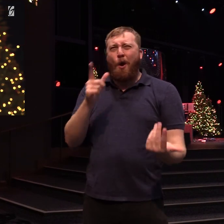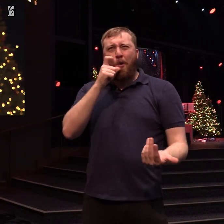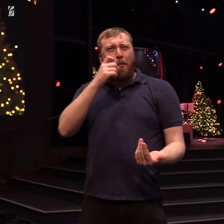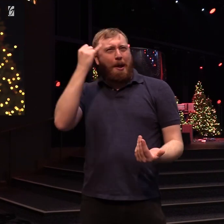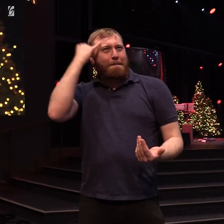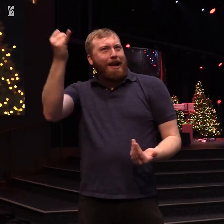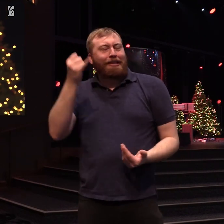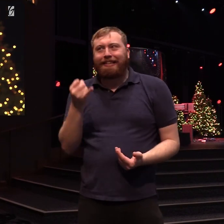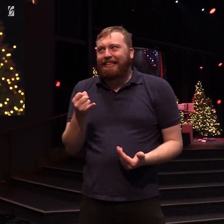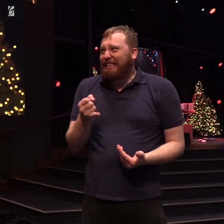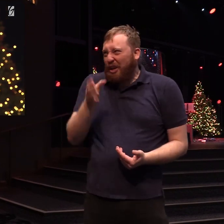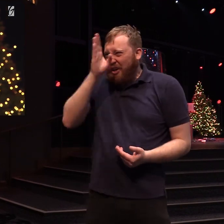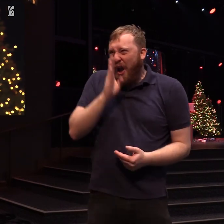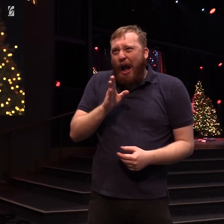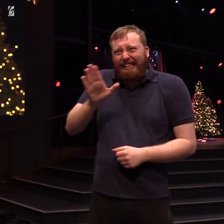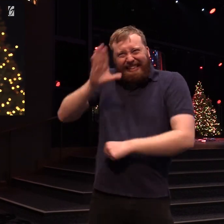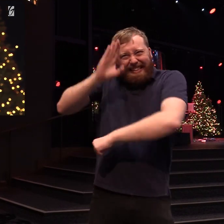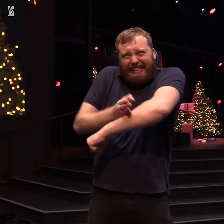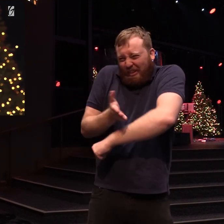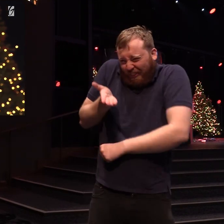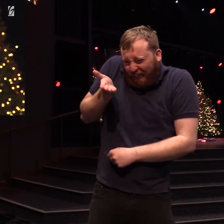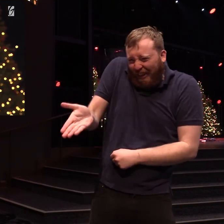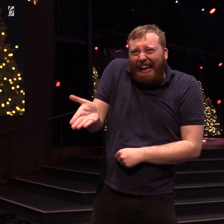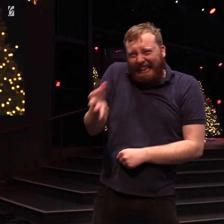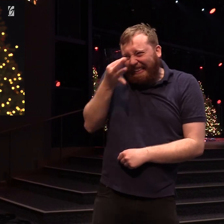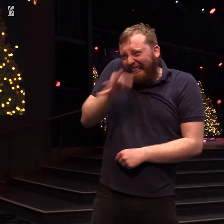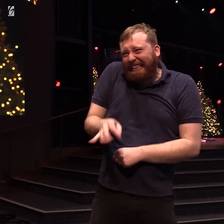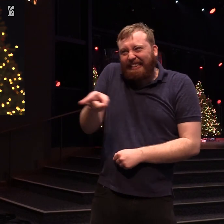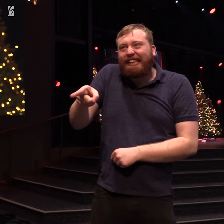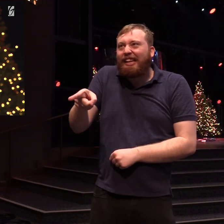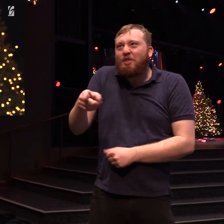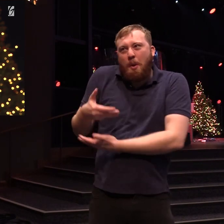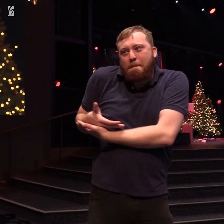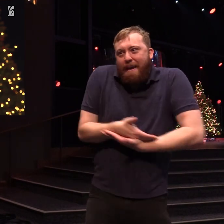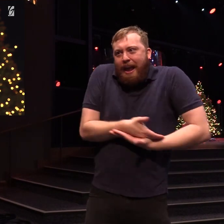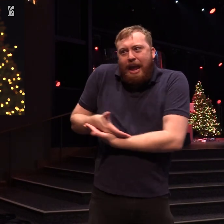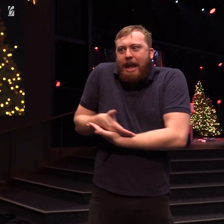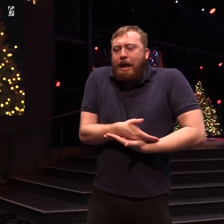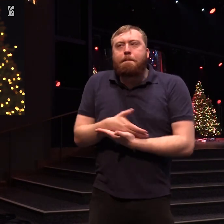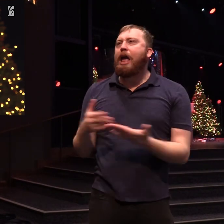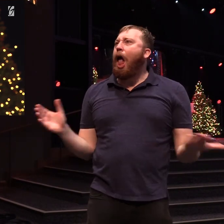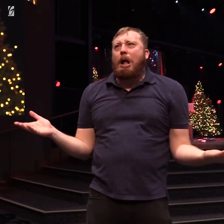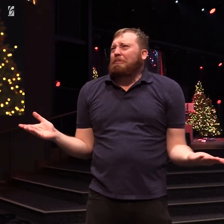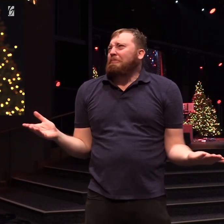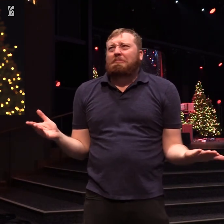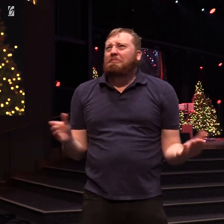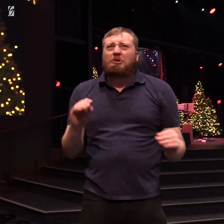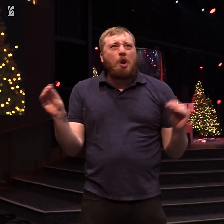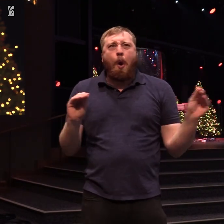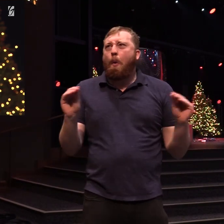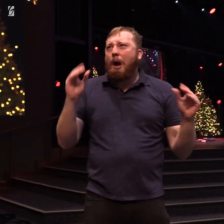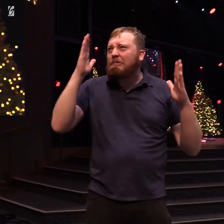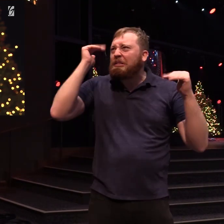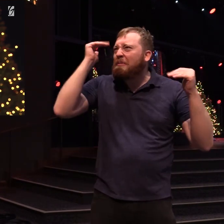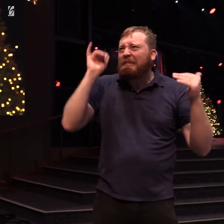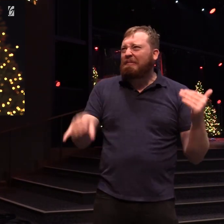was right there in the arms of that young girl? No one would have imagined except